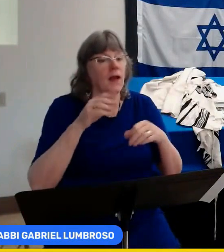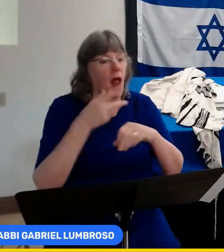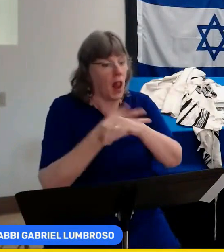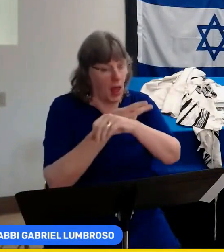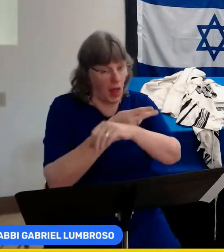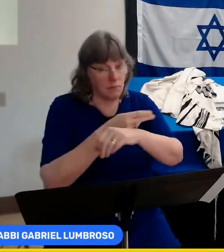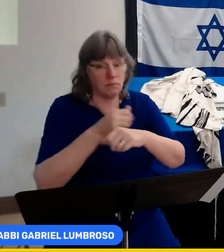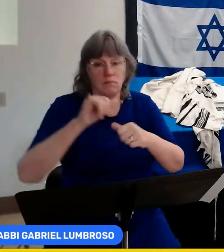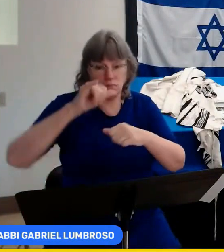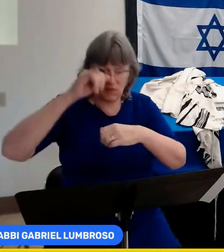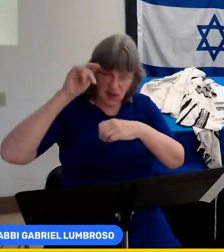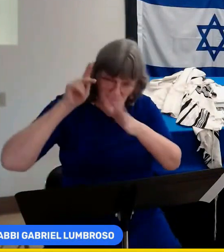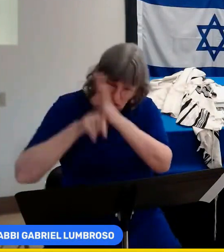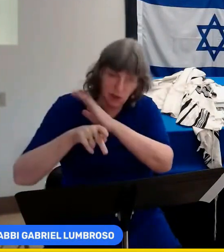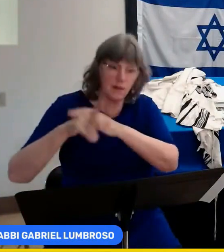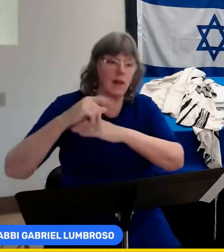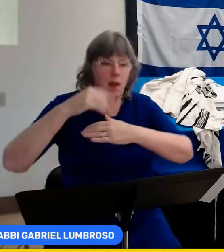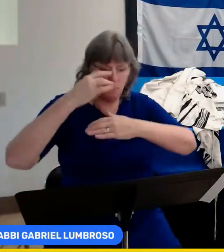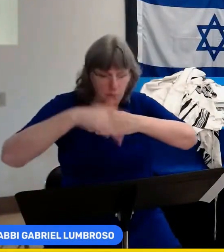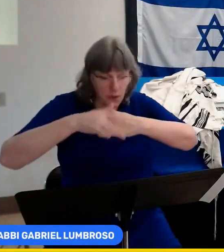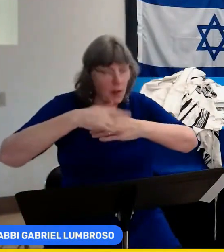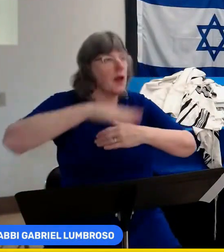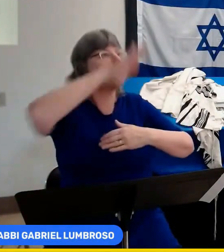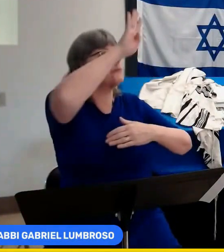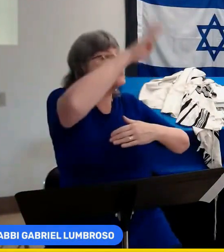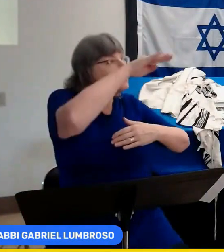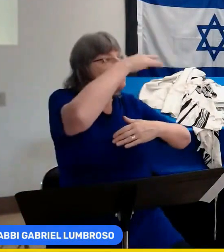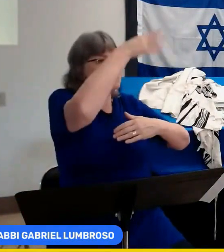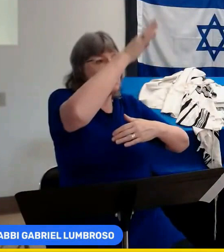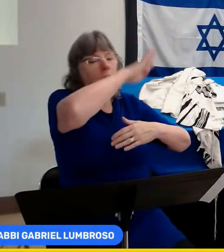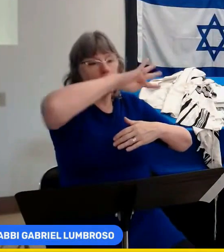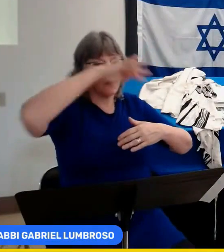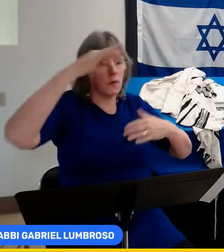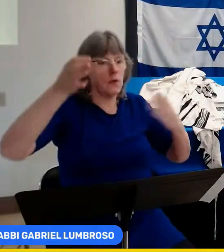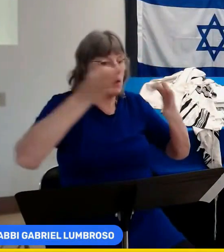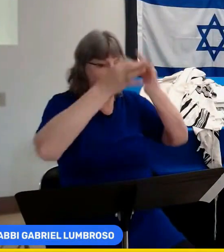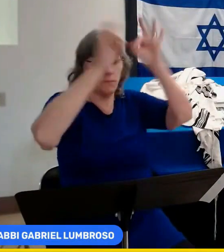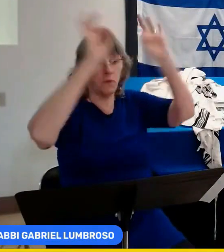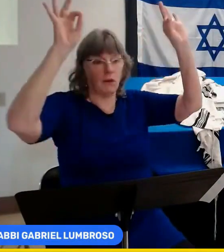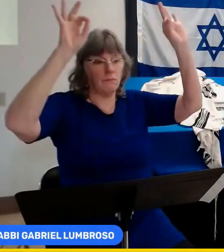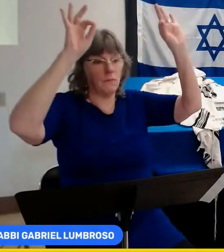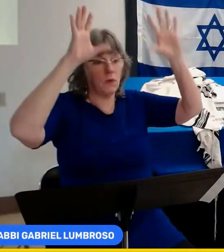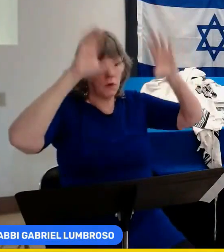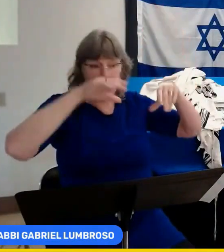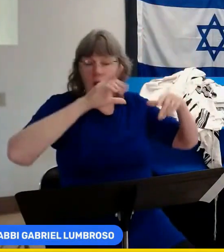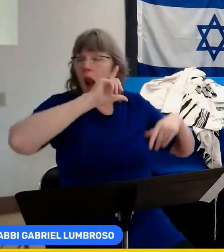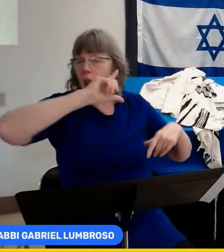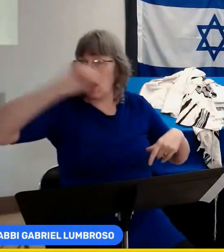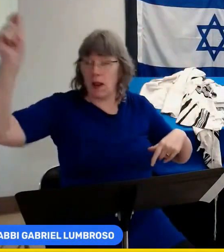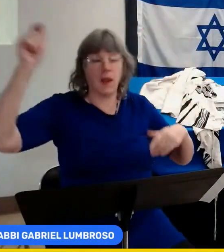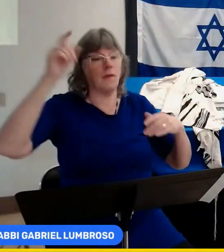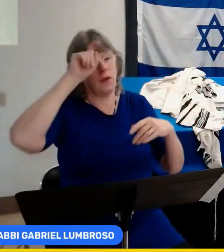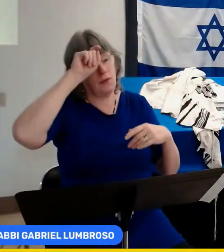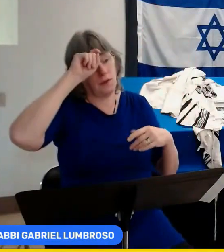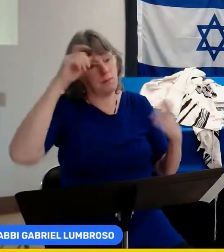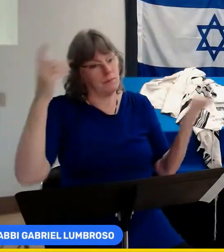death and, no, for 4 days. You're redeemed from the plagues of death, the death of the